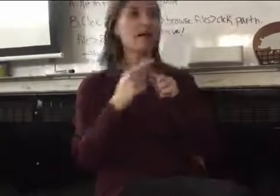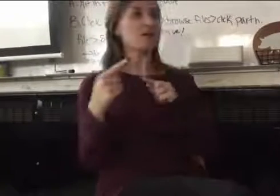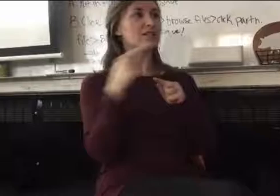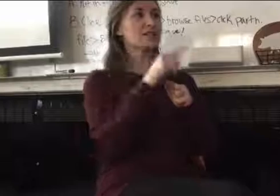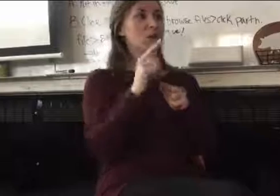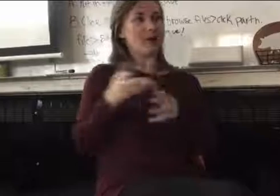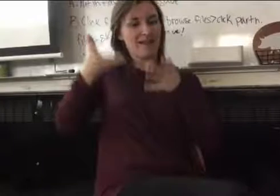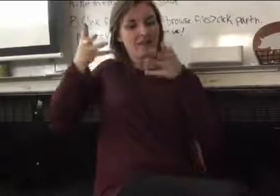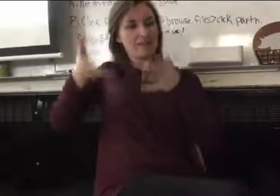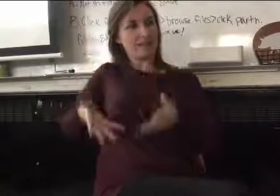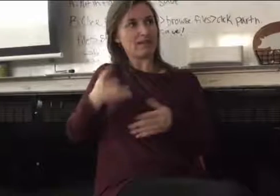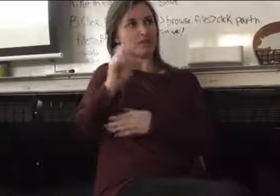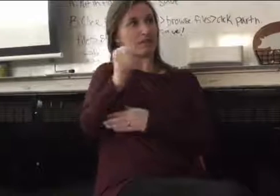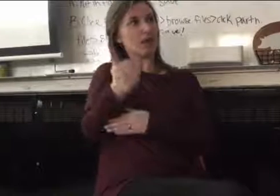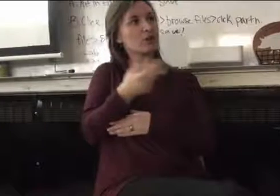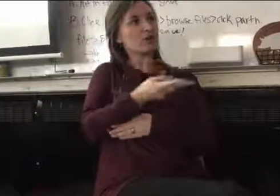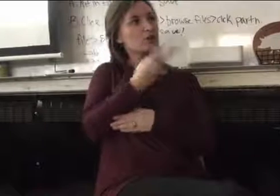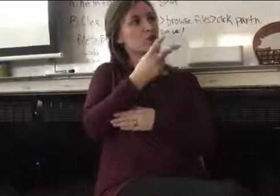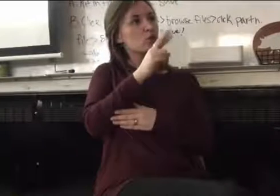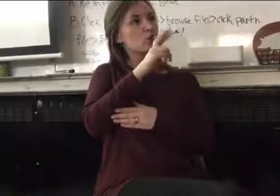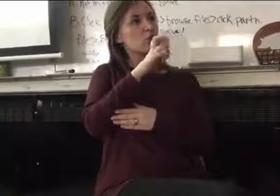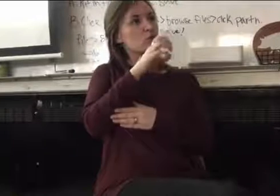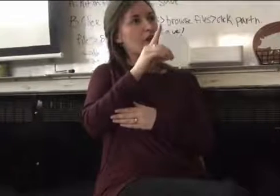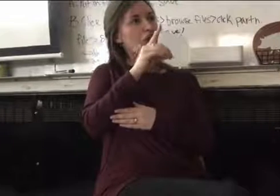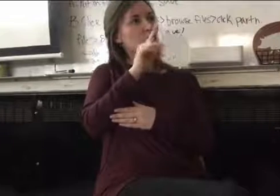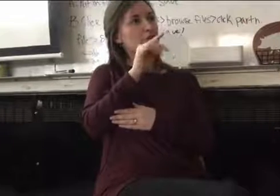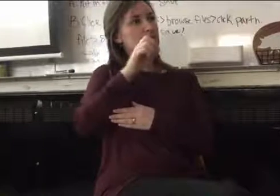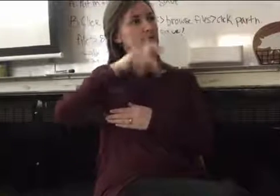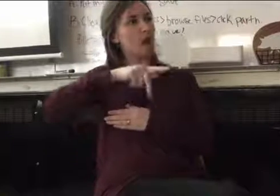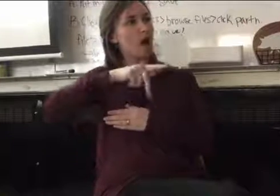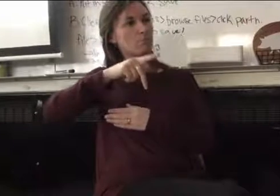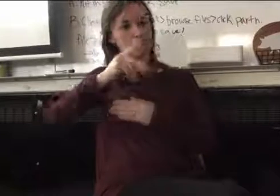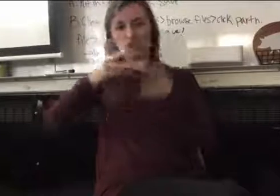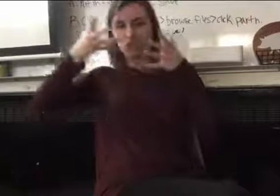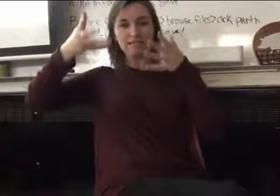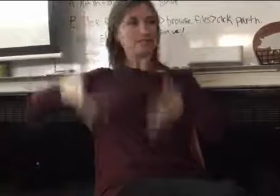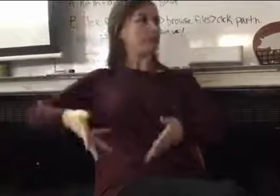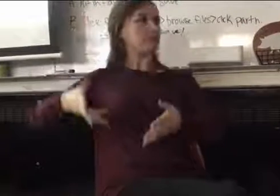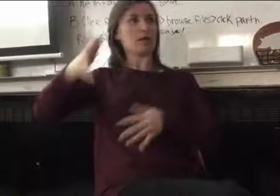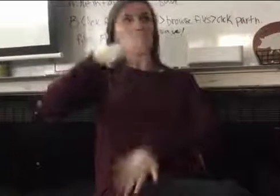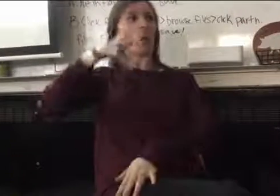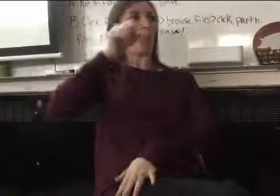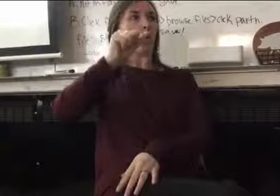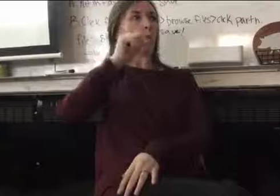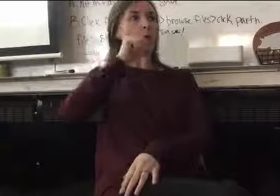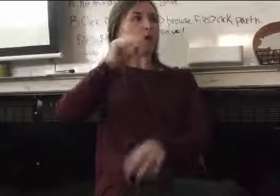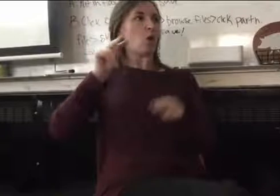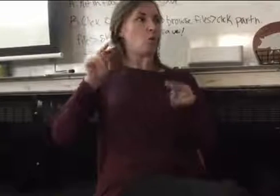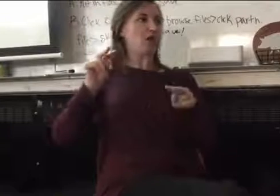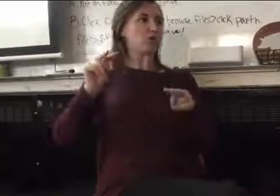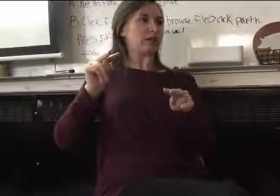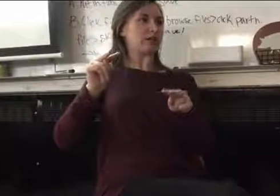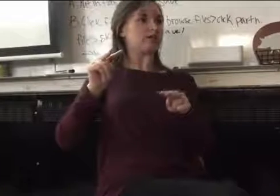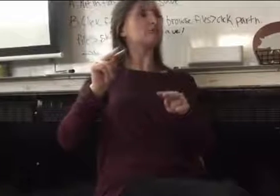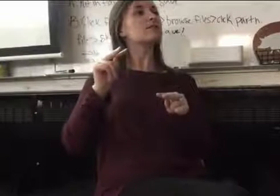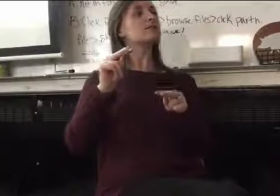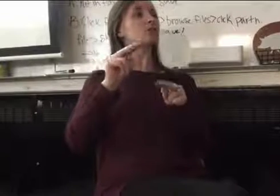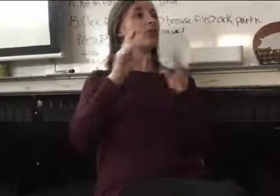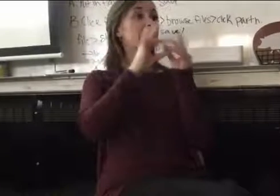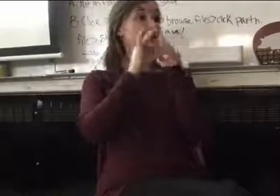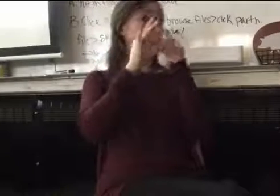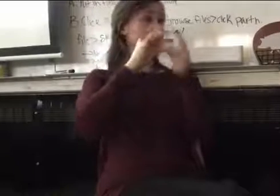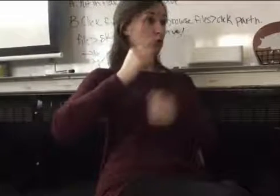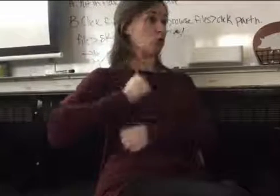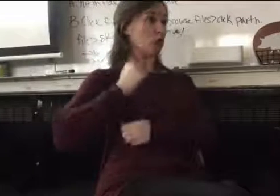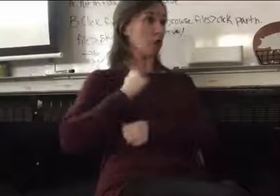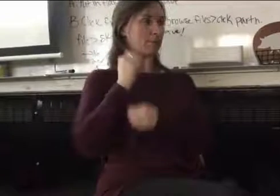these two round tops completely strategically exposed. Now, the Union Army sends a bunch of itty-bitty small